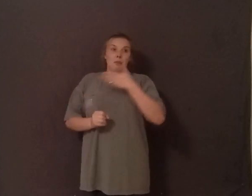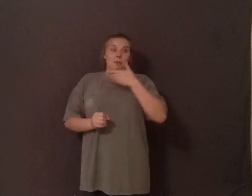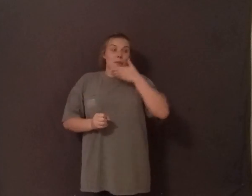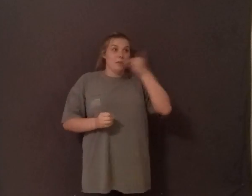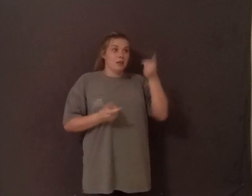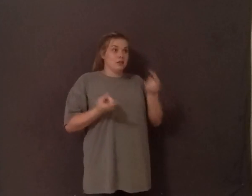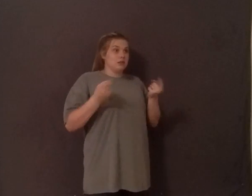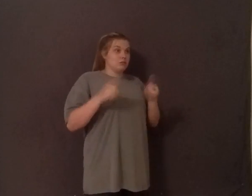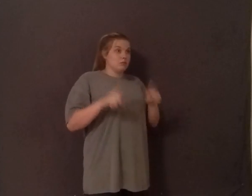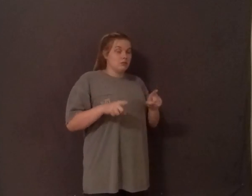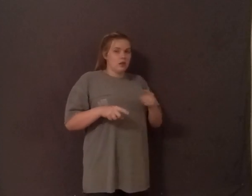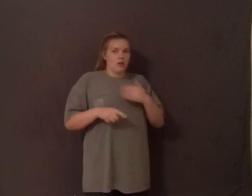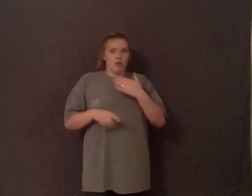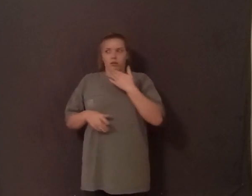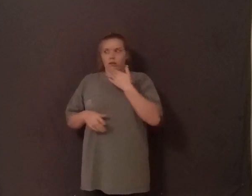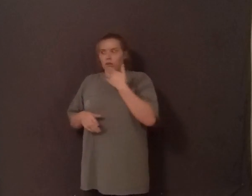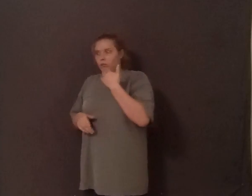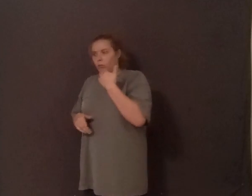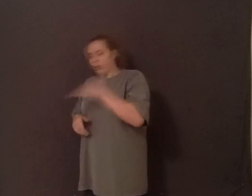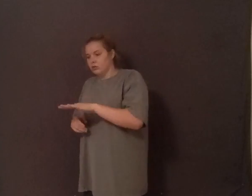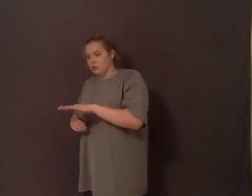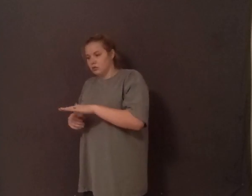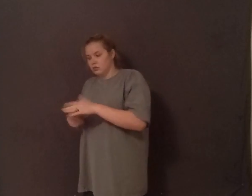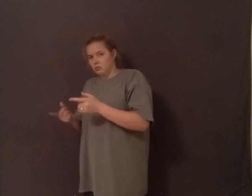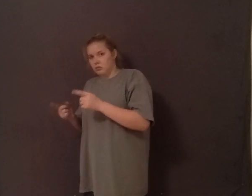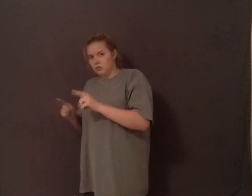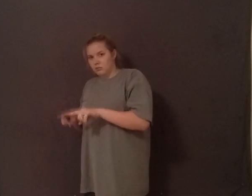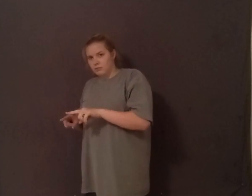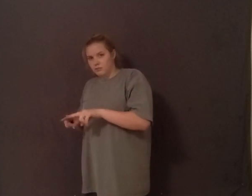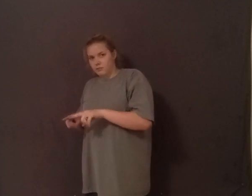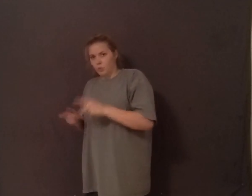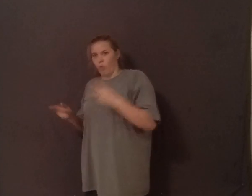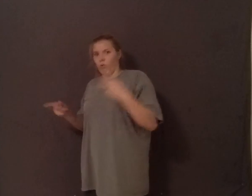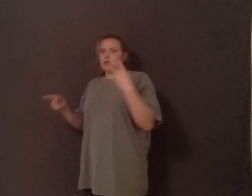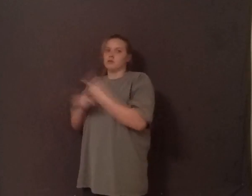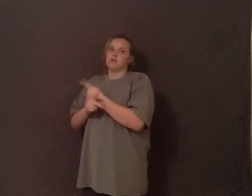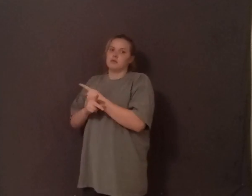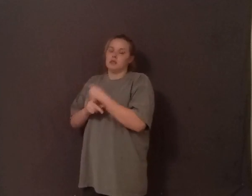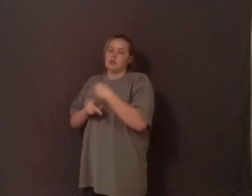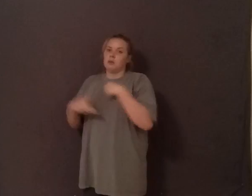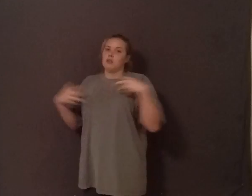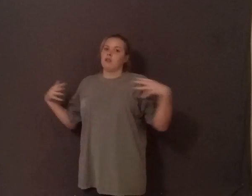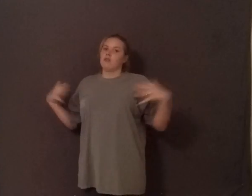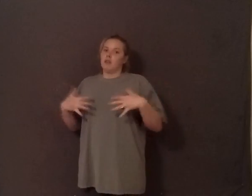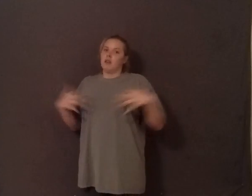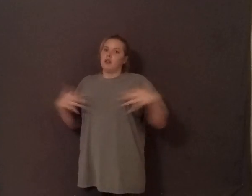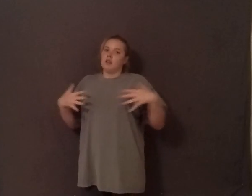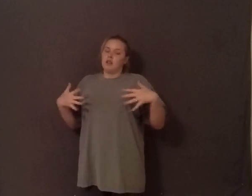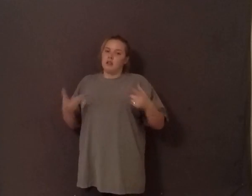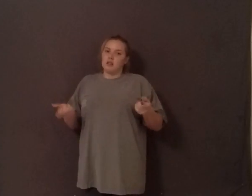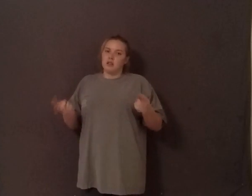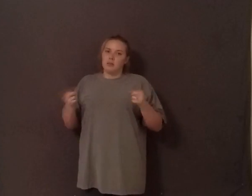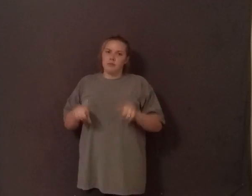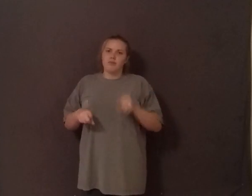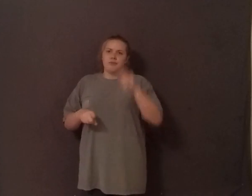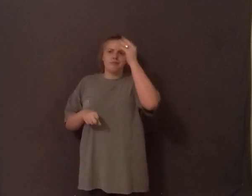happen, or if you imagine the outcome you really are afraid of happening, take a moment right now and do that, and